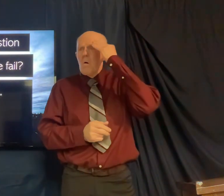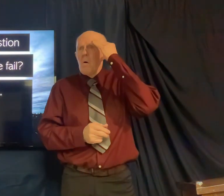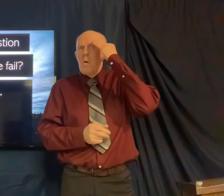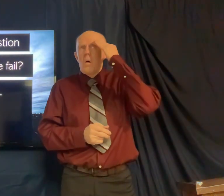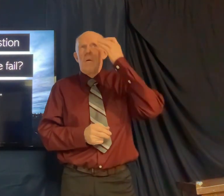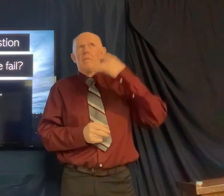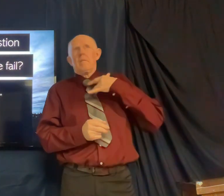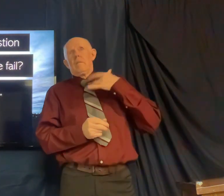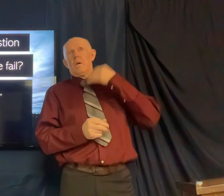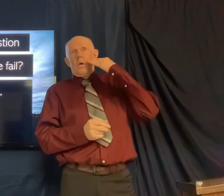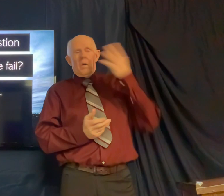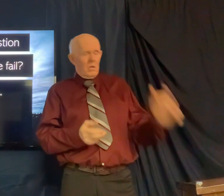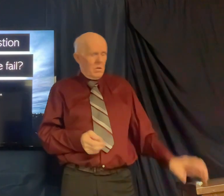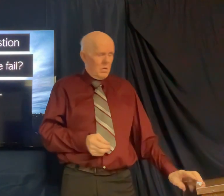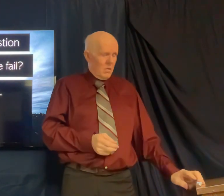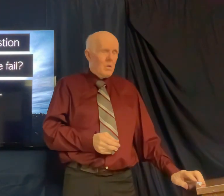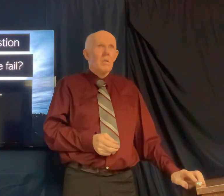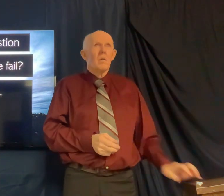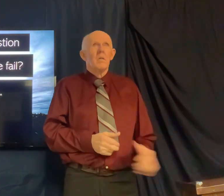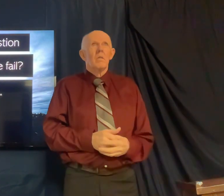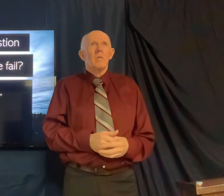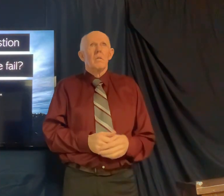Maybe you know or you feel